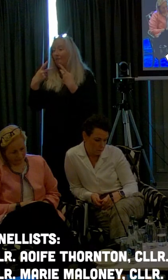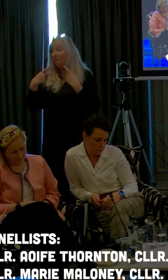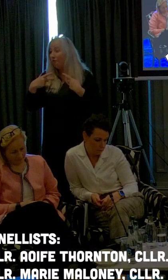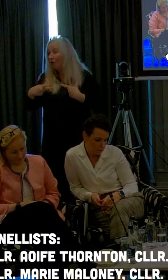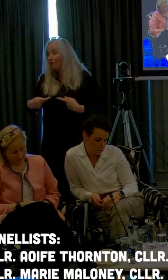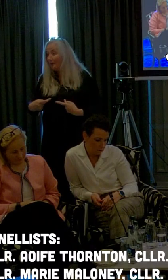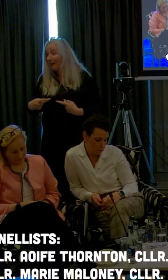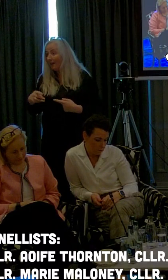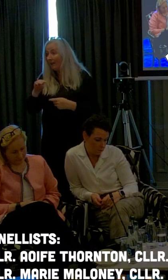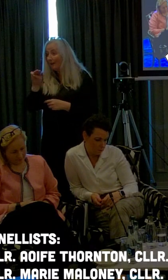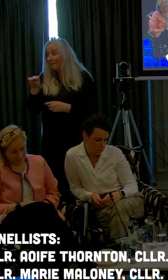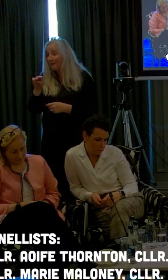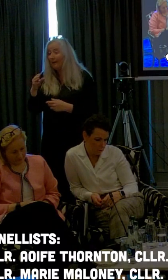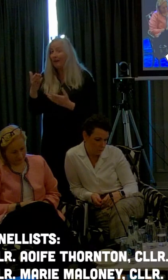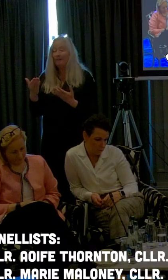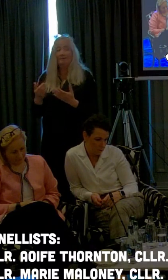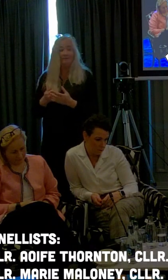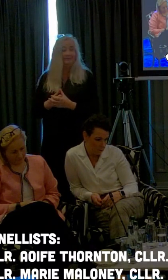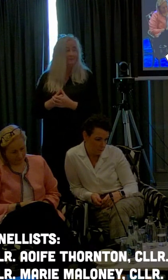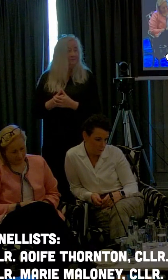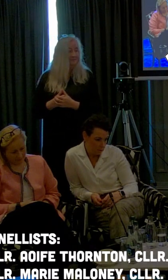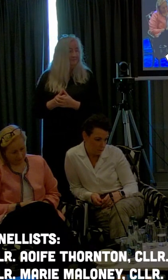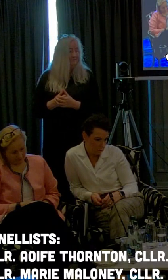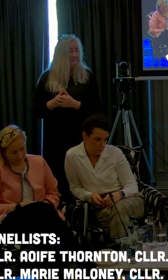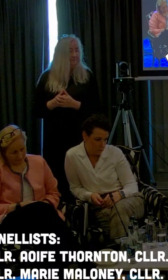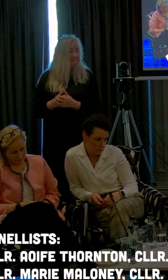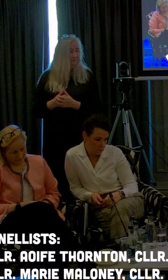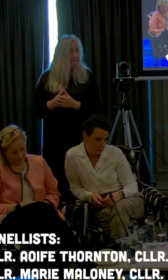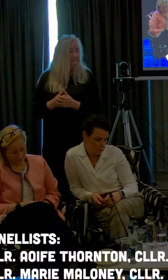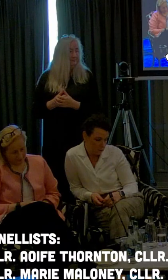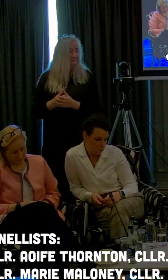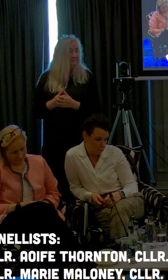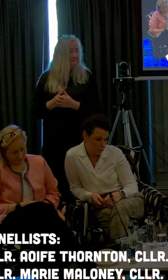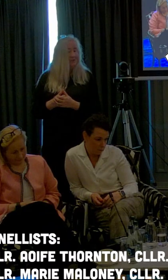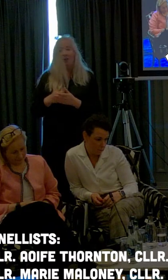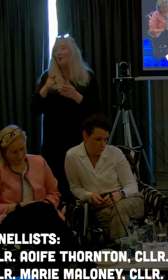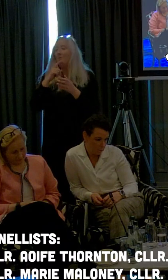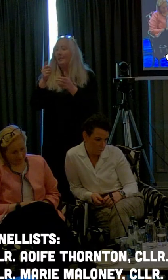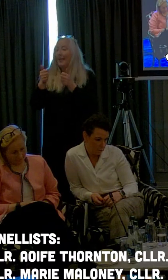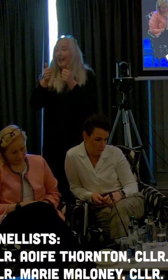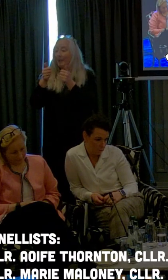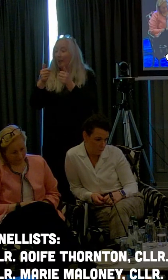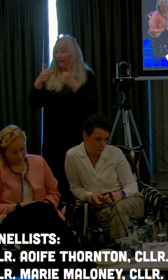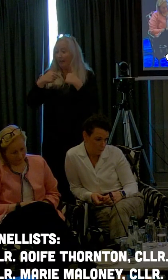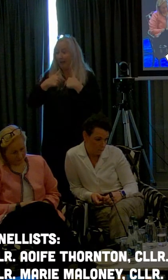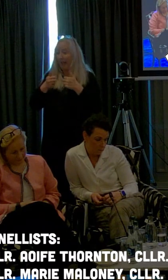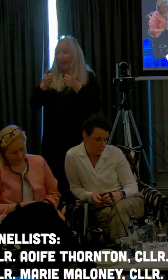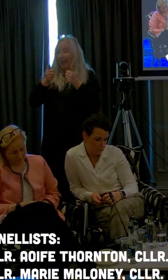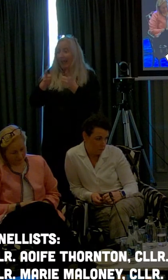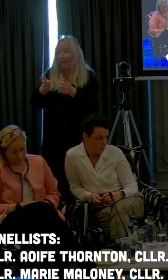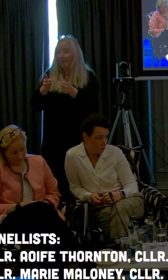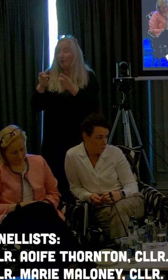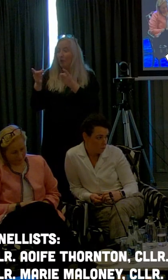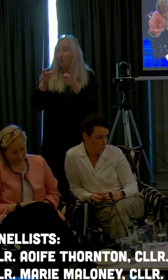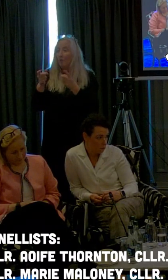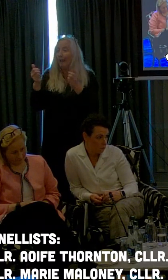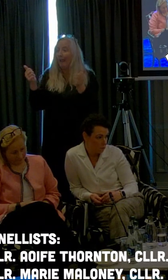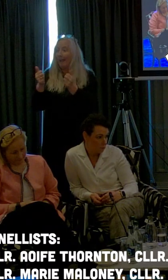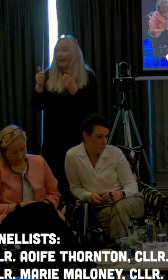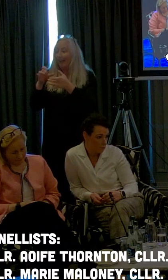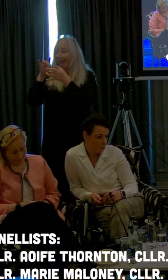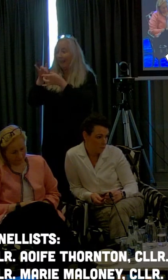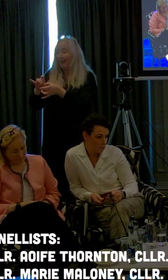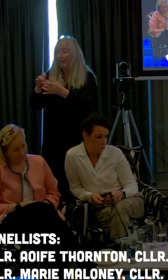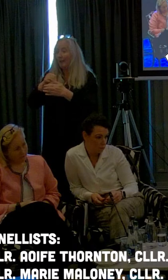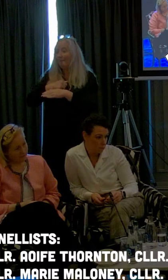their most distressed. But being able to do anything at all in the roles that we have, and